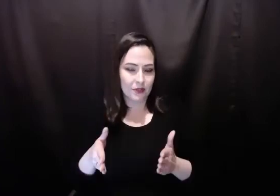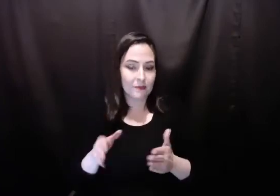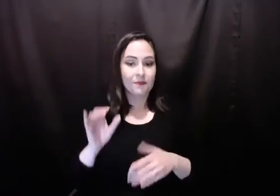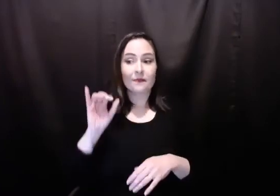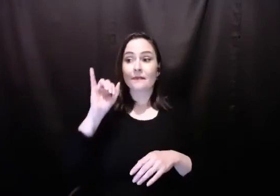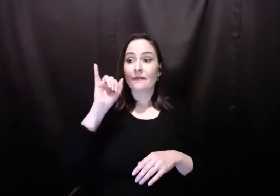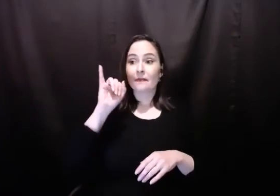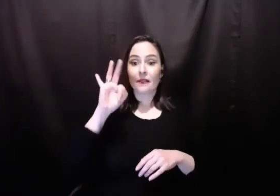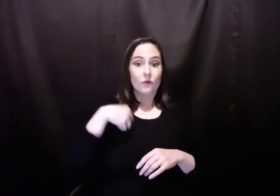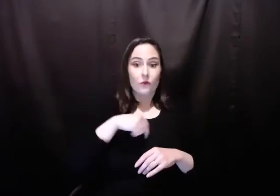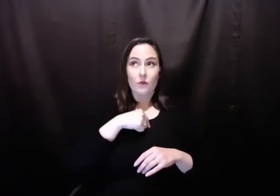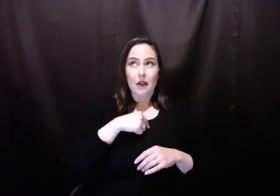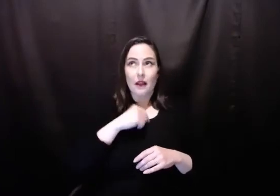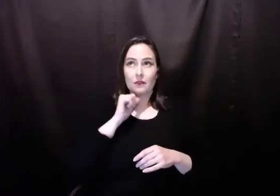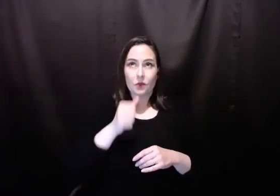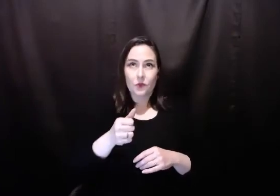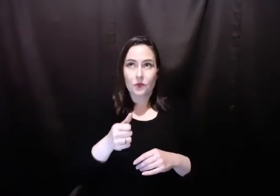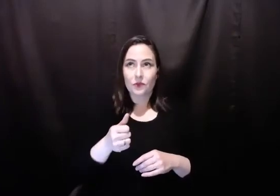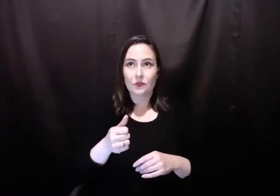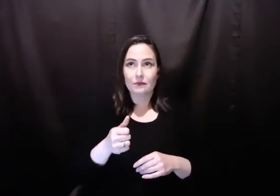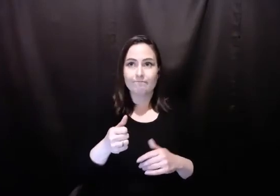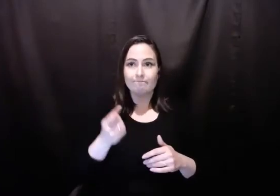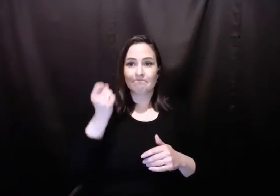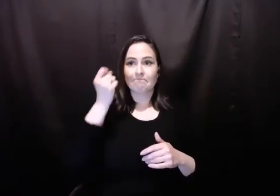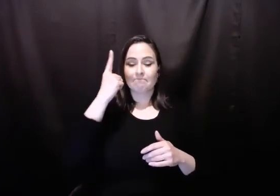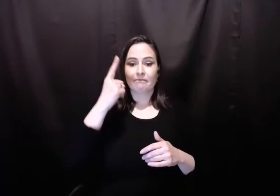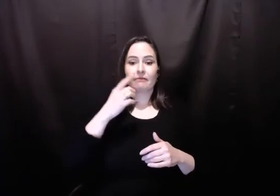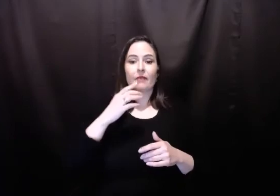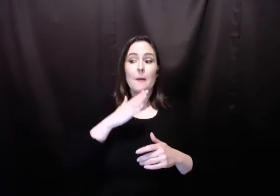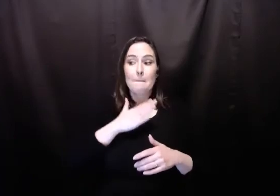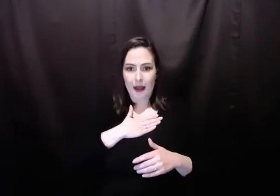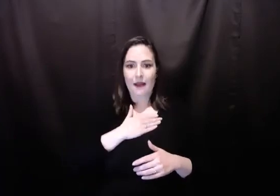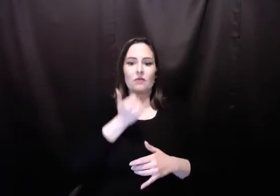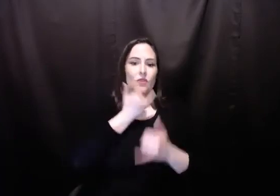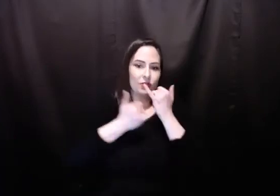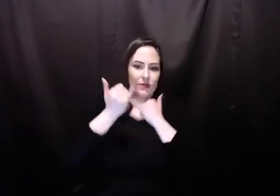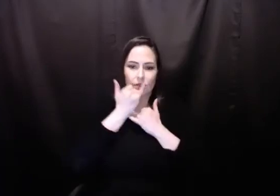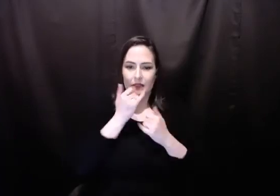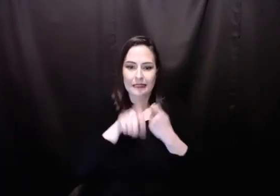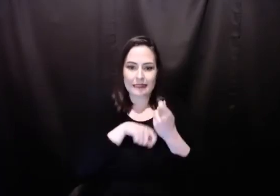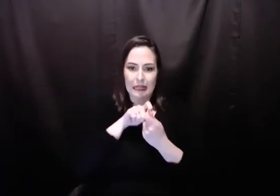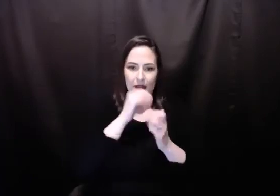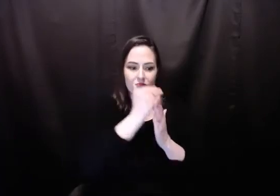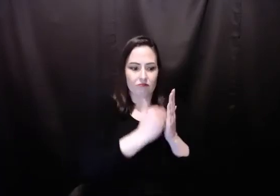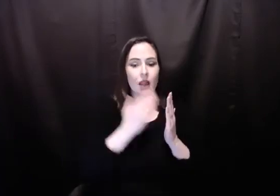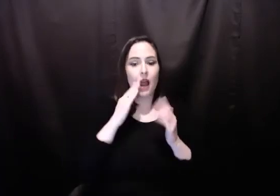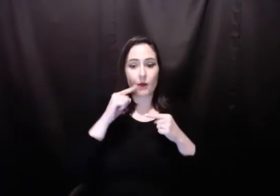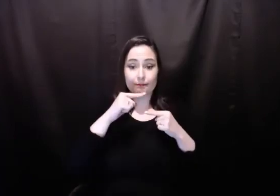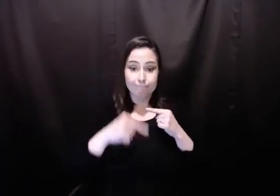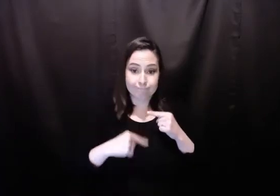just keep repeating things. And so I had to be willing to see, as we say, that many of my past errors were merely symptoms